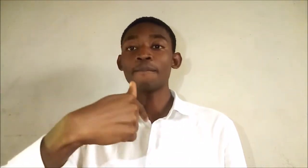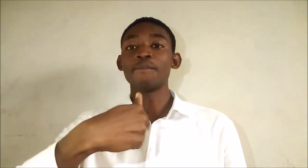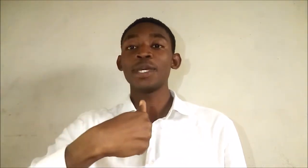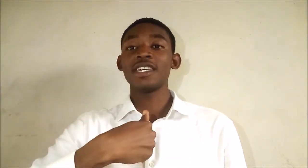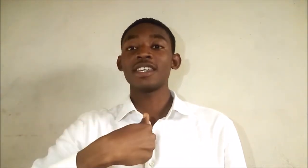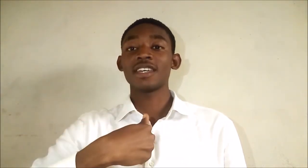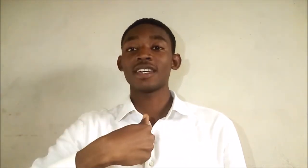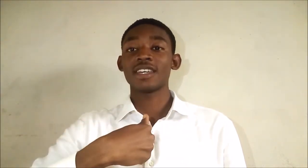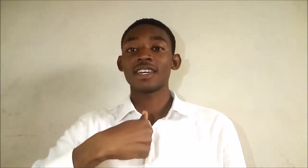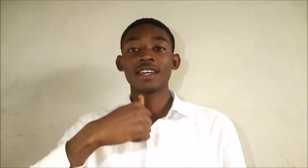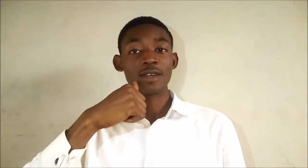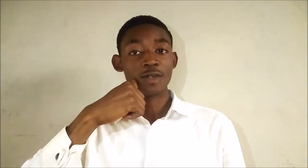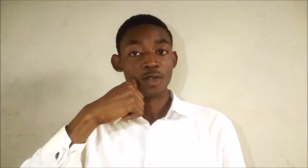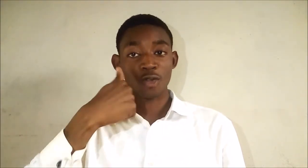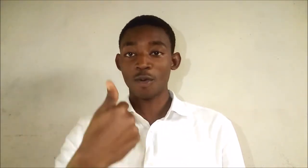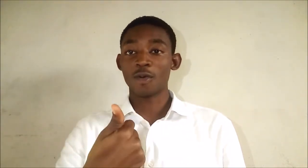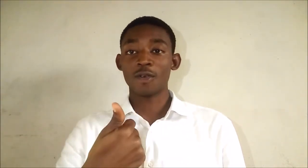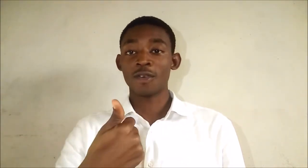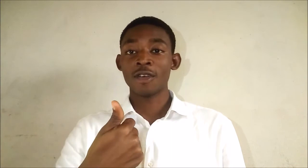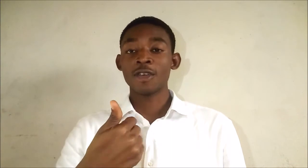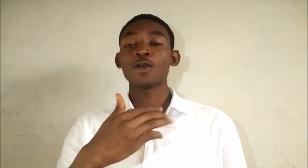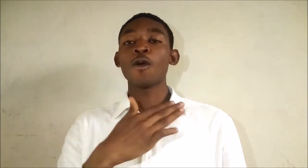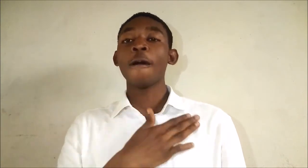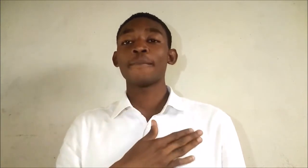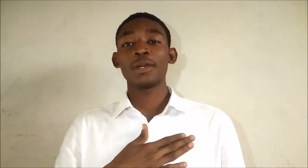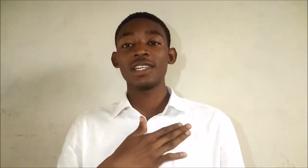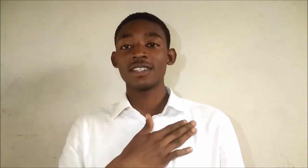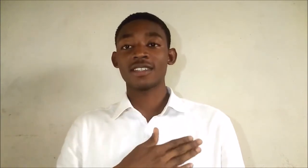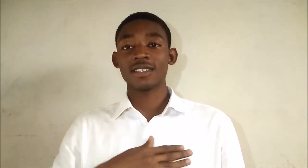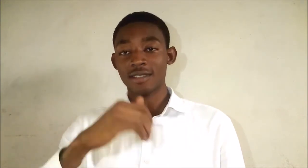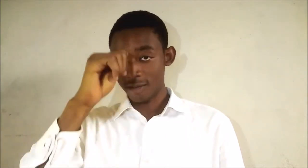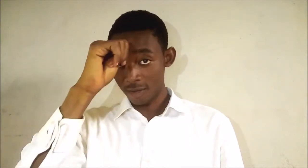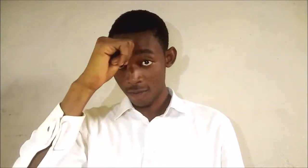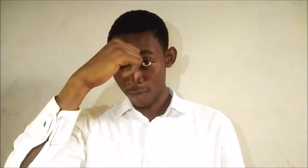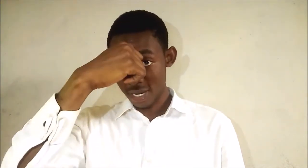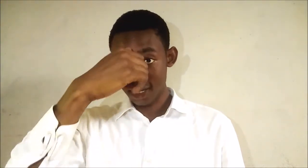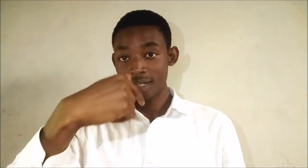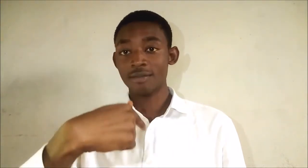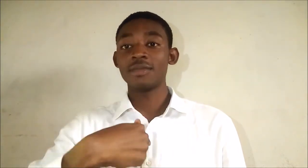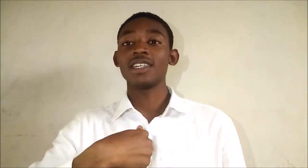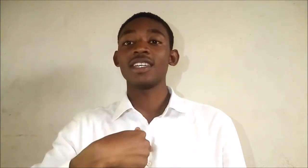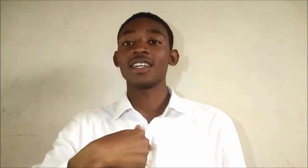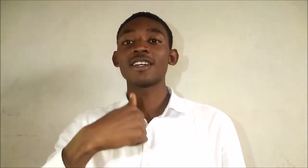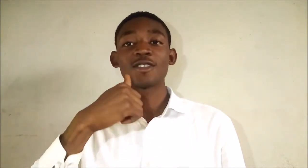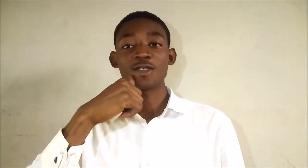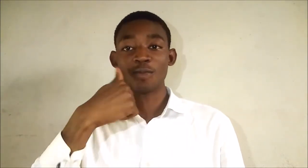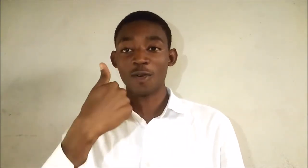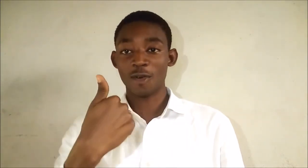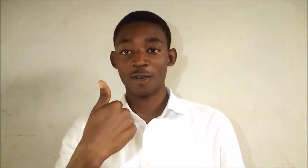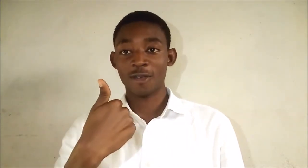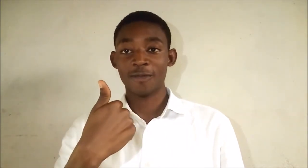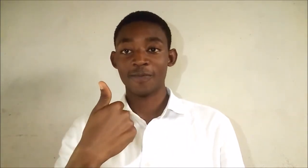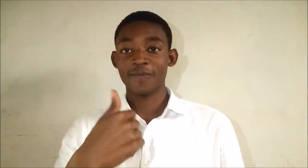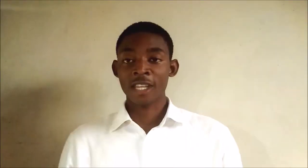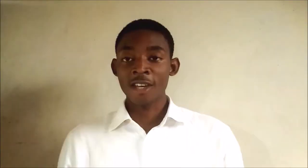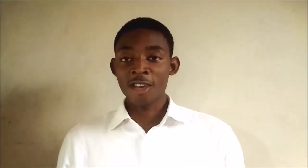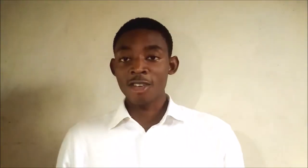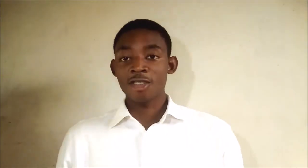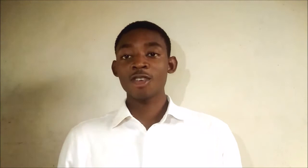me tomorrow. So please remind me tomorrow. So